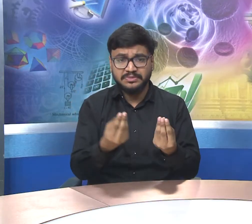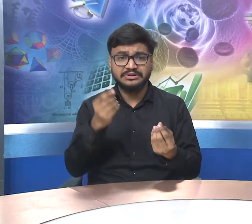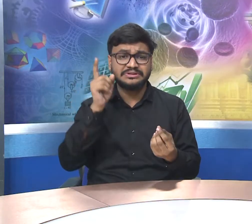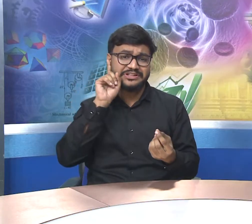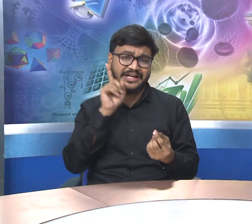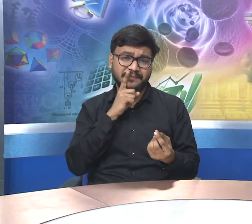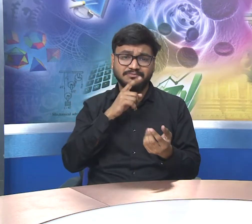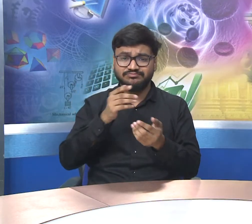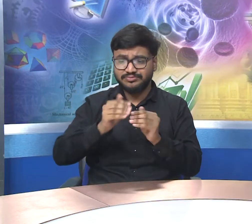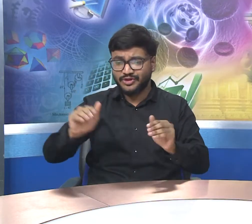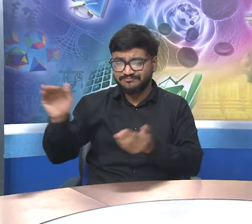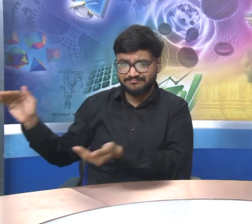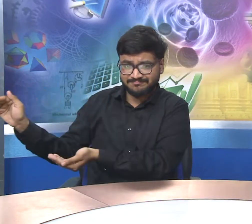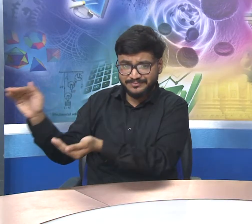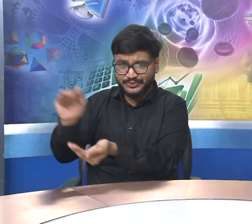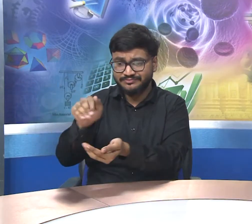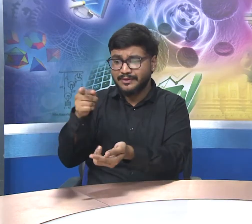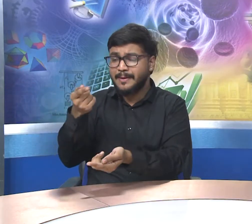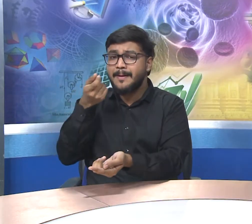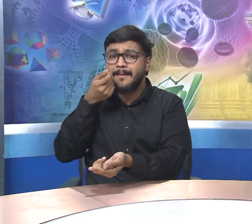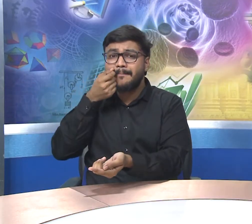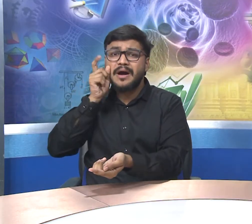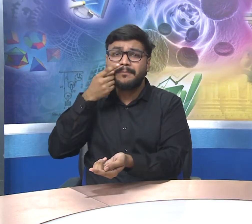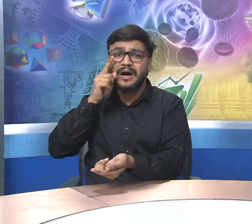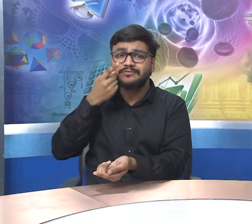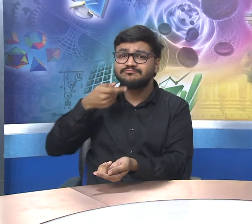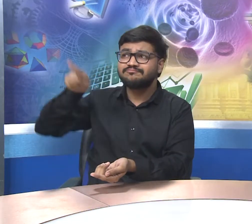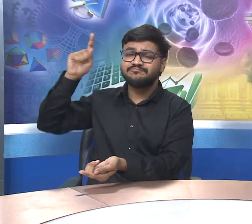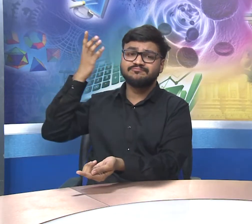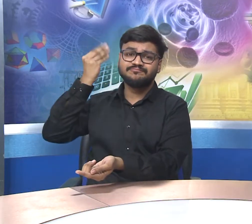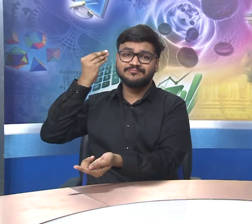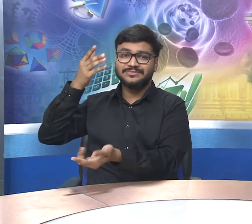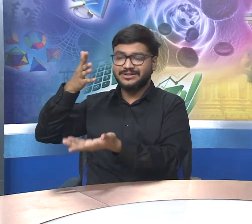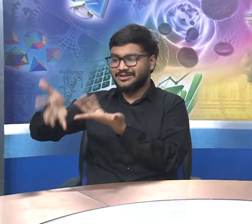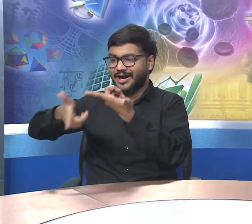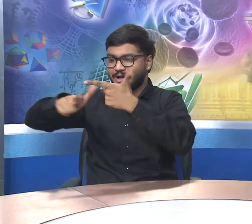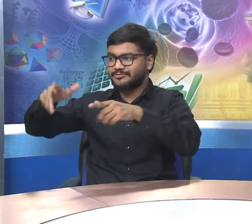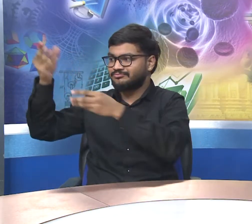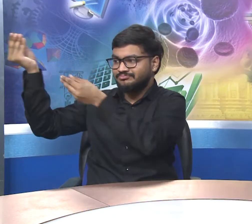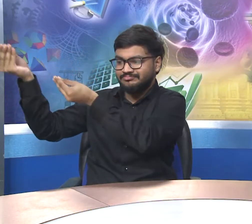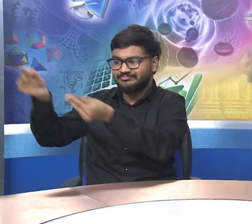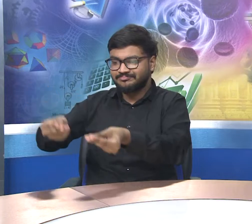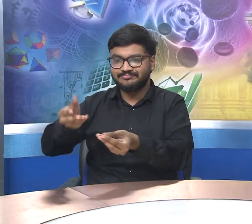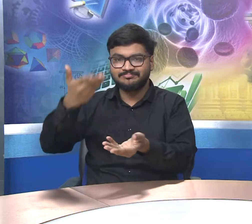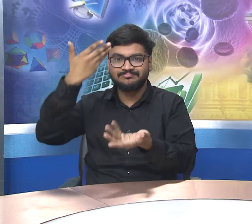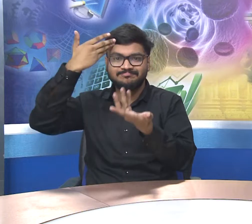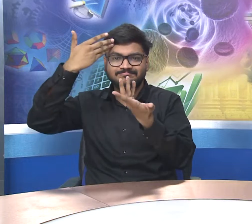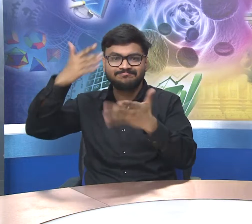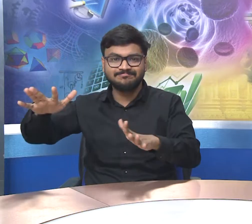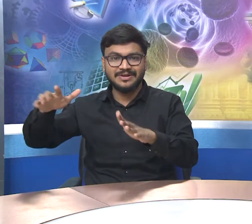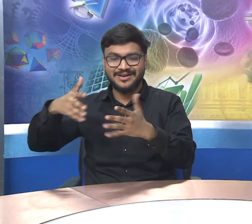Whereas some deaf children may get exposure to sign language quite late in their